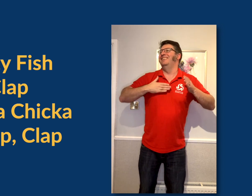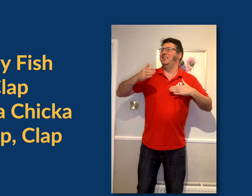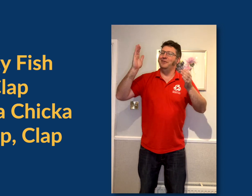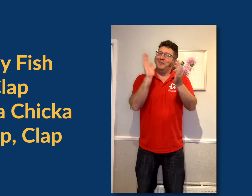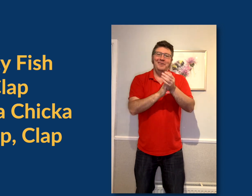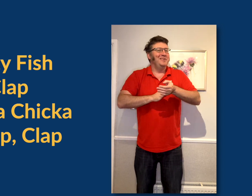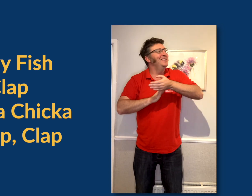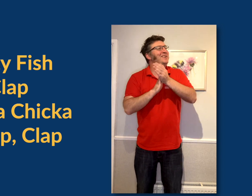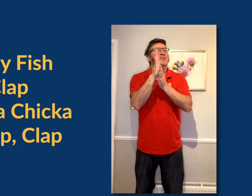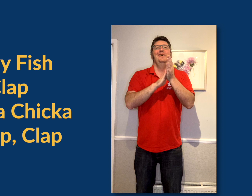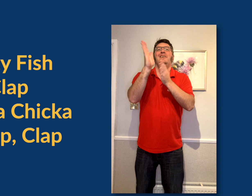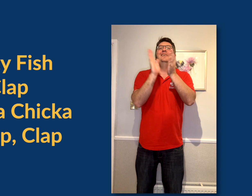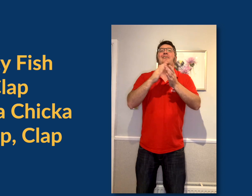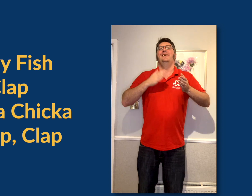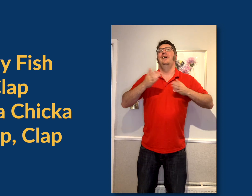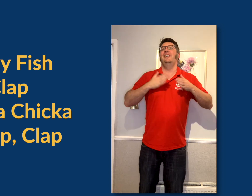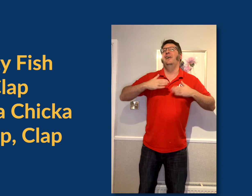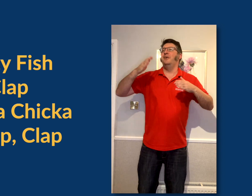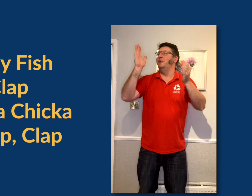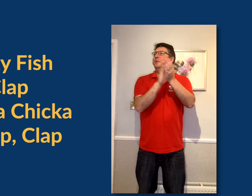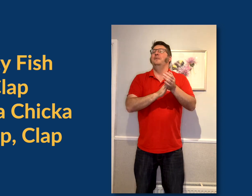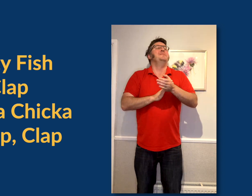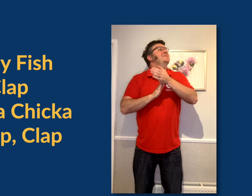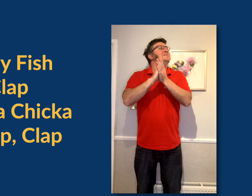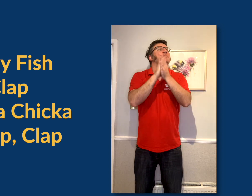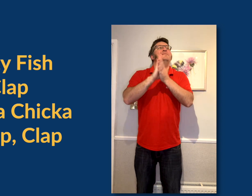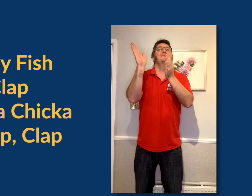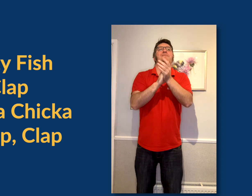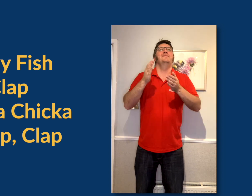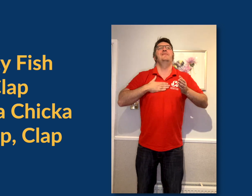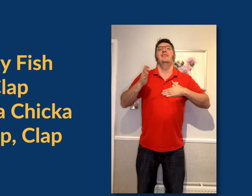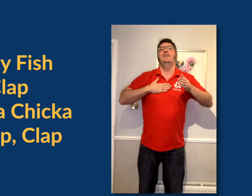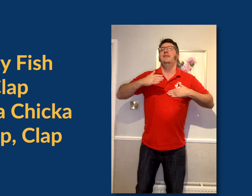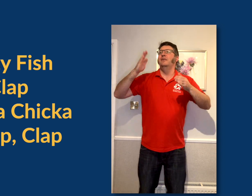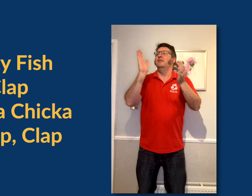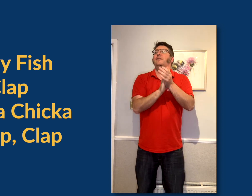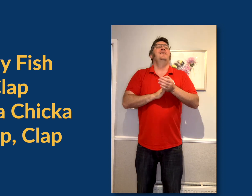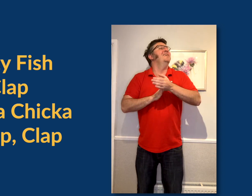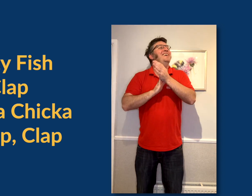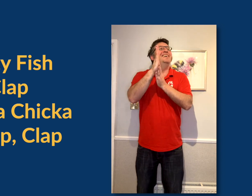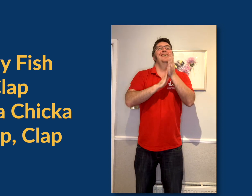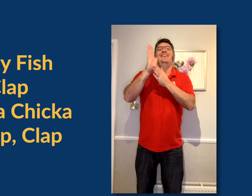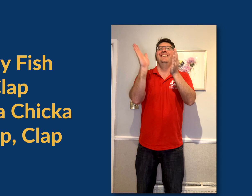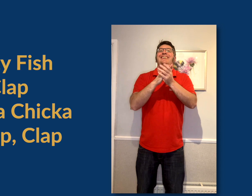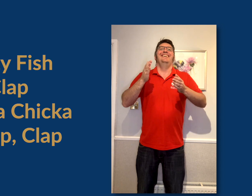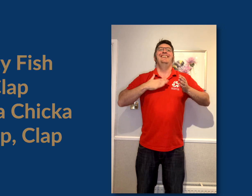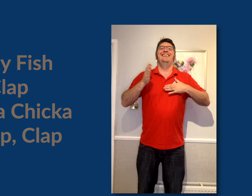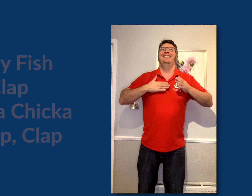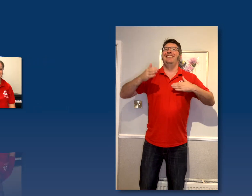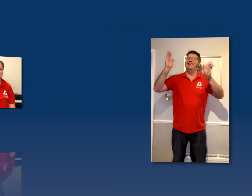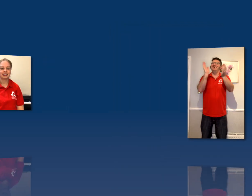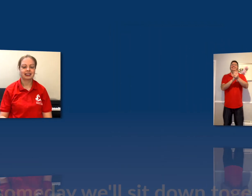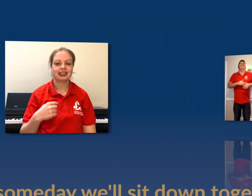that things fall apart. We were gonna move to Brooklyn, you were gonna study art. Love is just a tool to remind us who we are and that we are not alone.